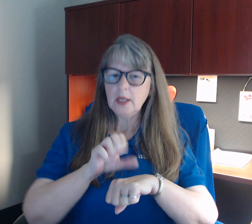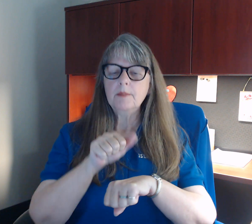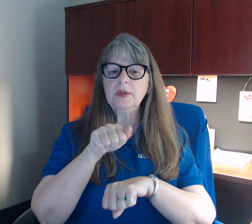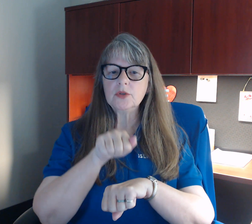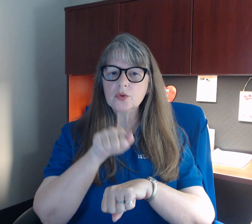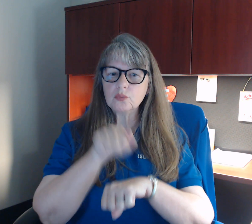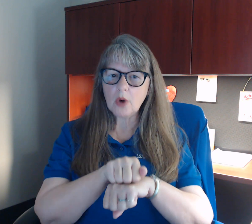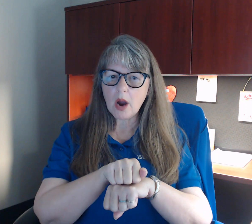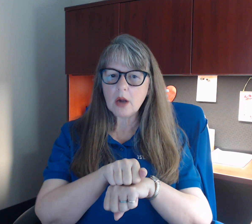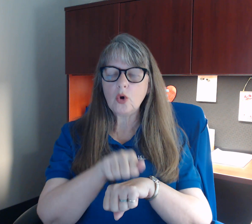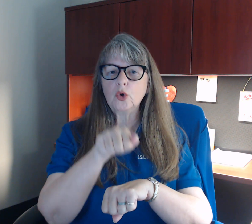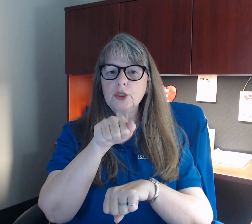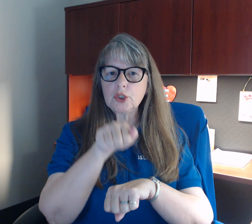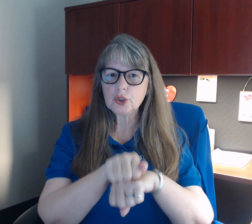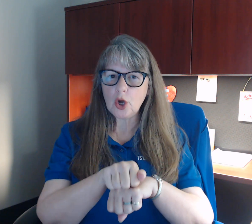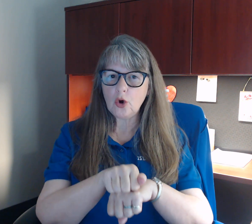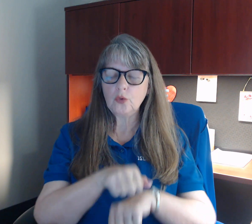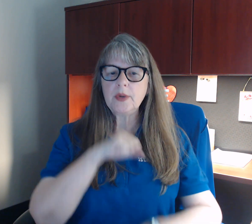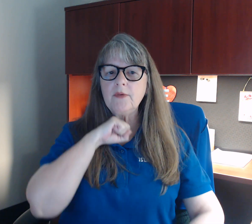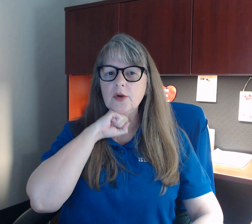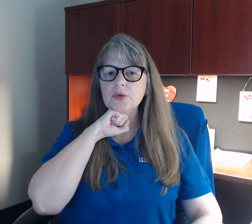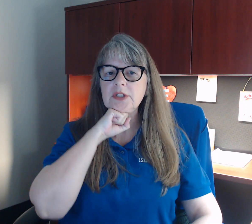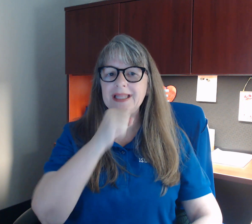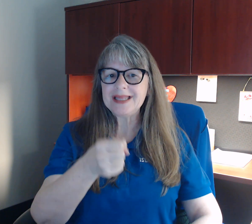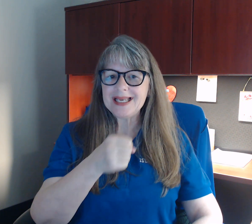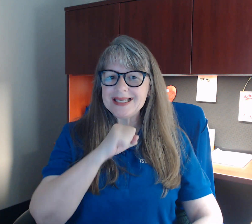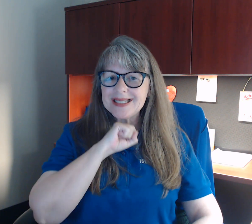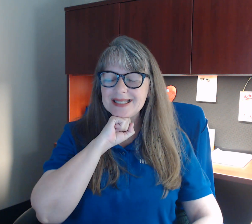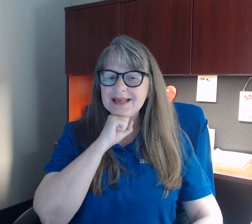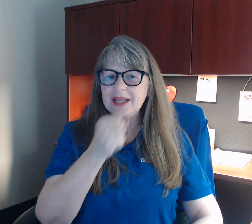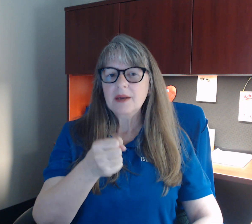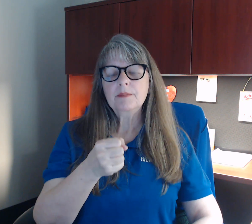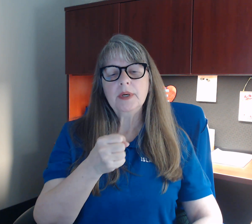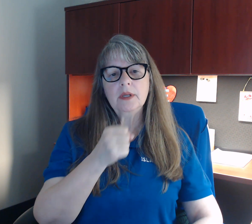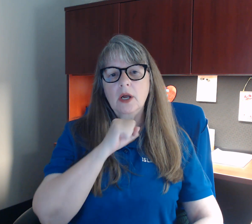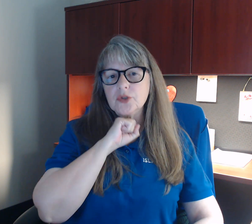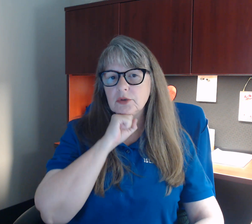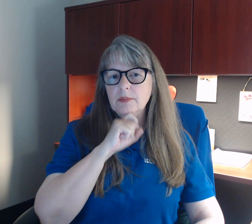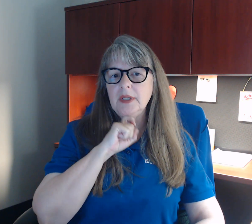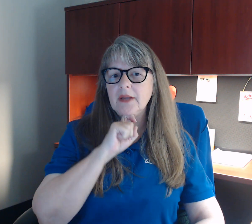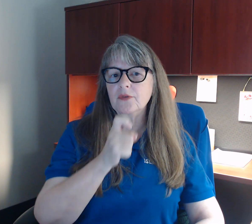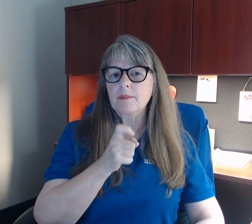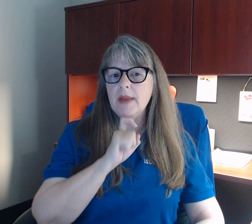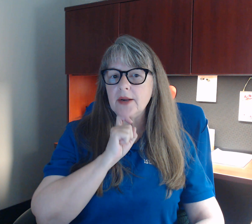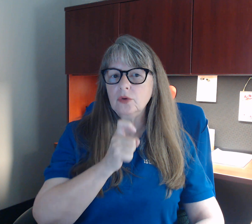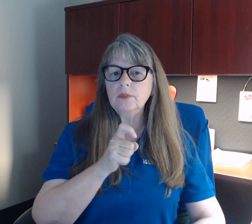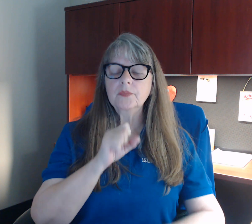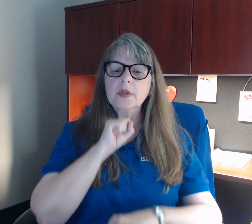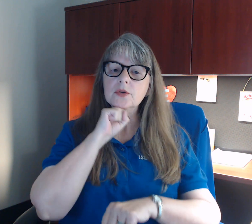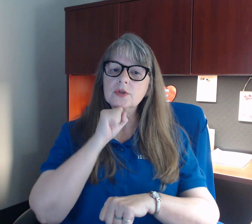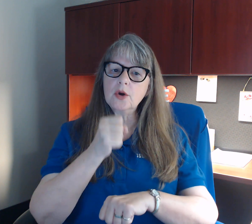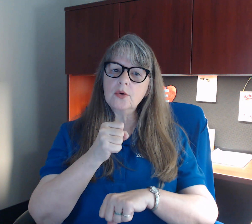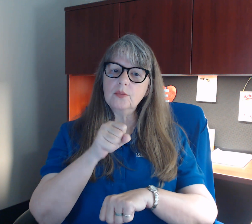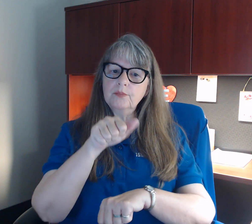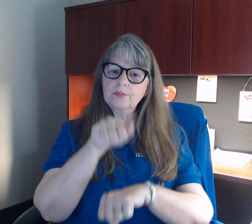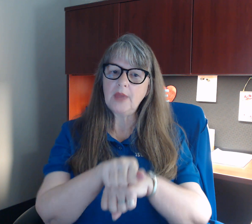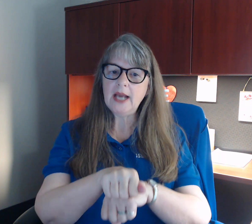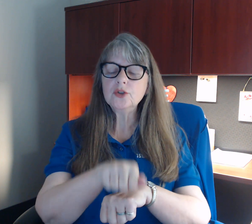but this is rock or stone. We have also seen this, but it also can be like for metal. So I do this